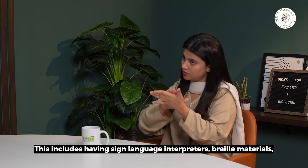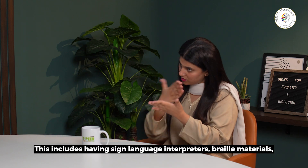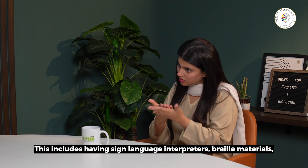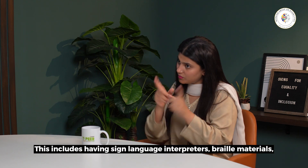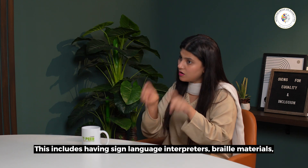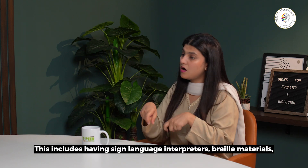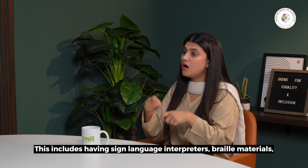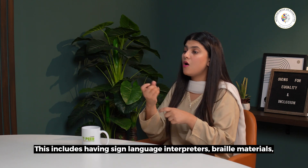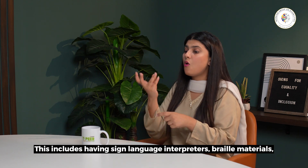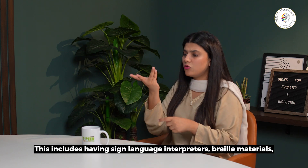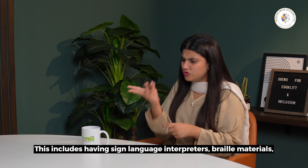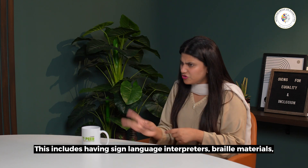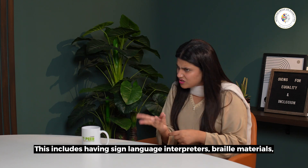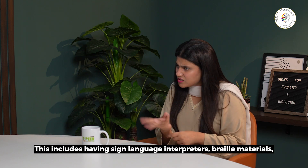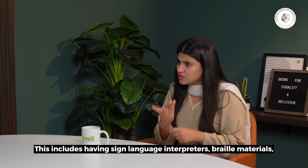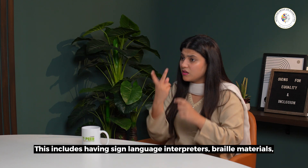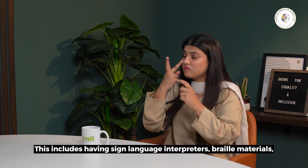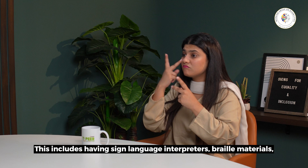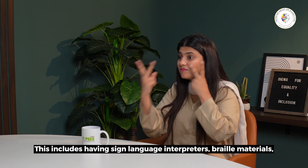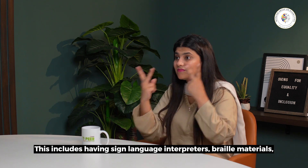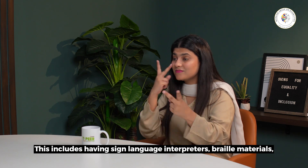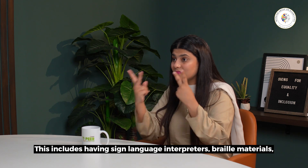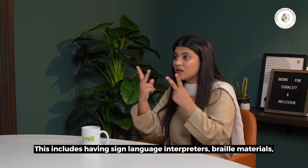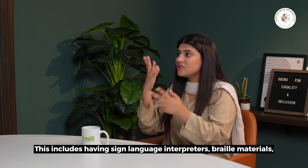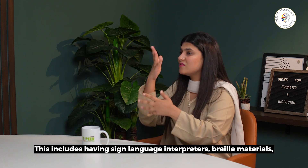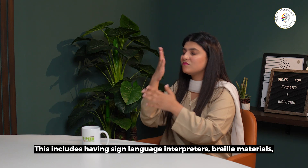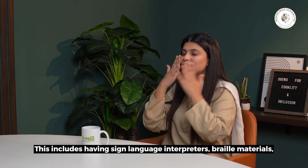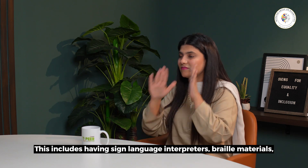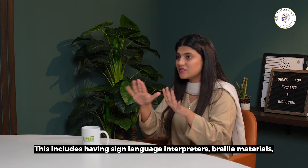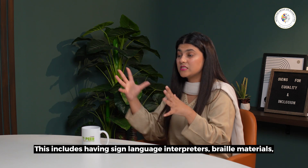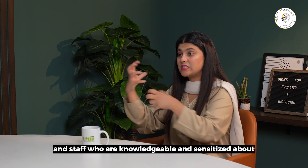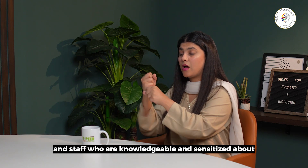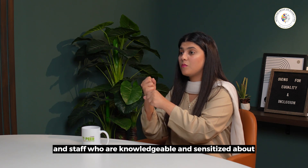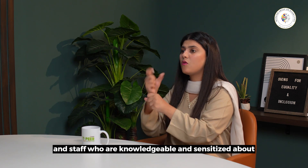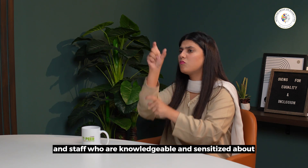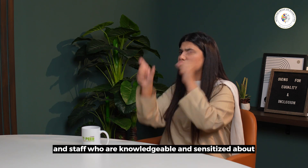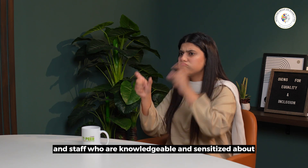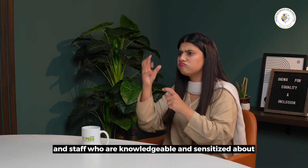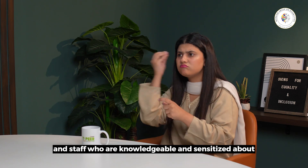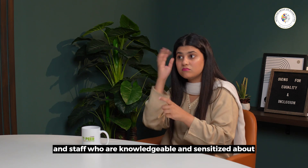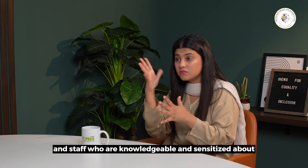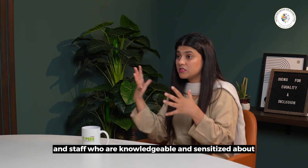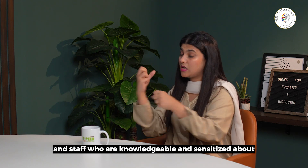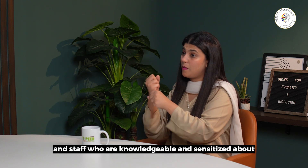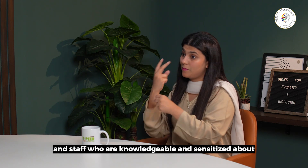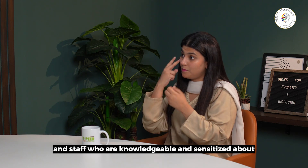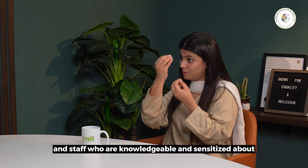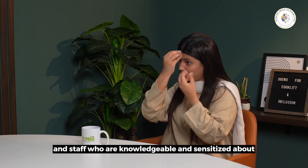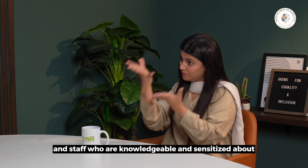This includes having sign language interpreters, braille materials, and staff who are knowledgeable and